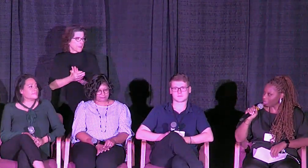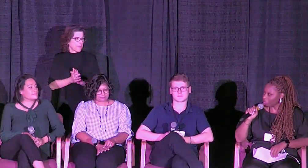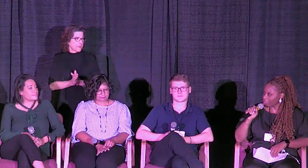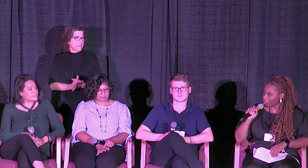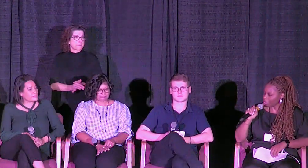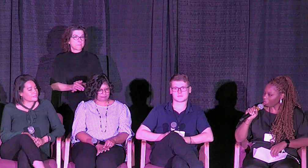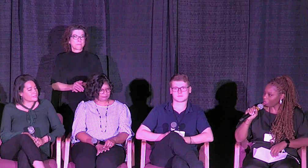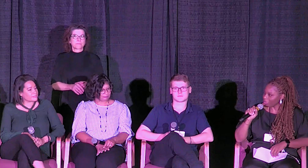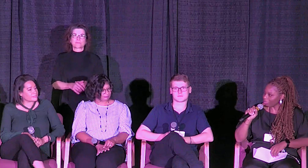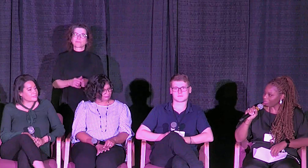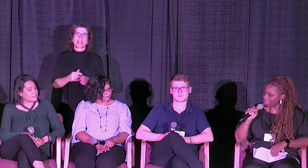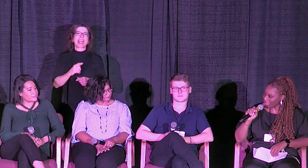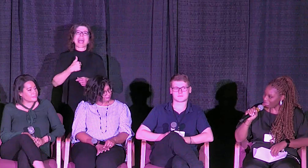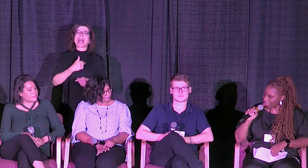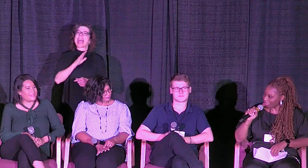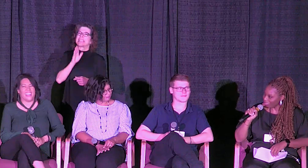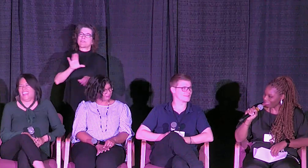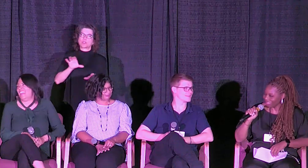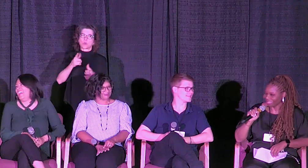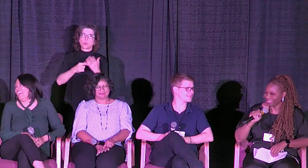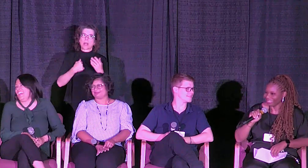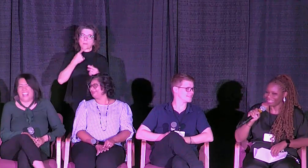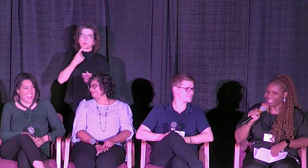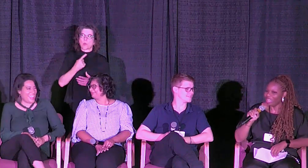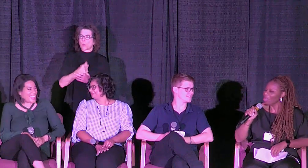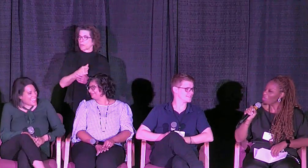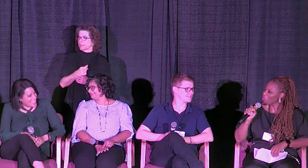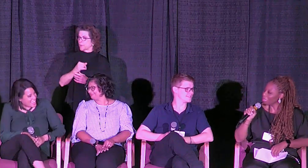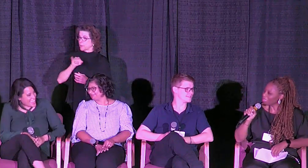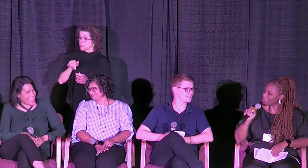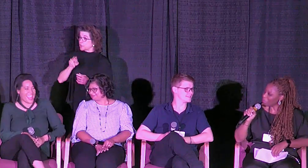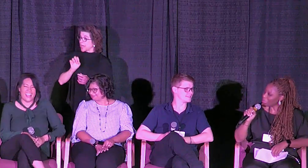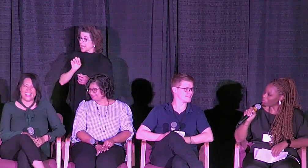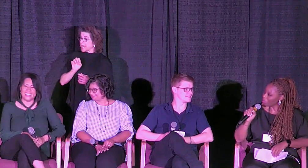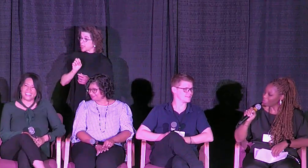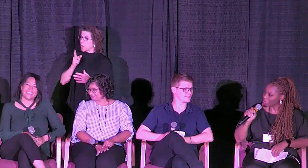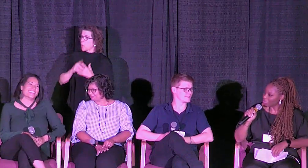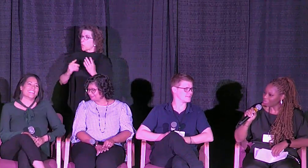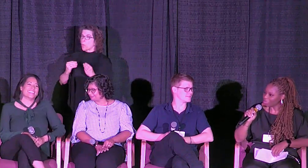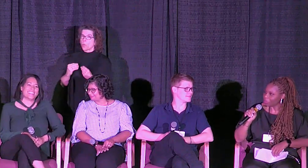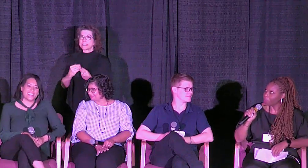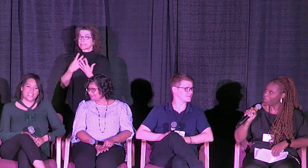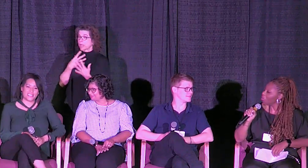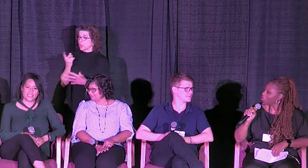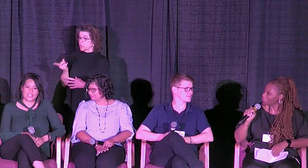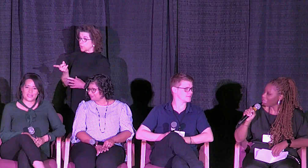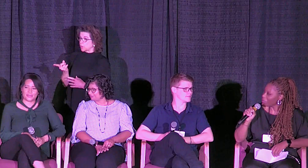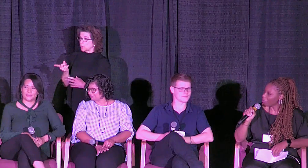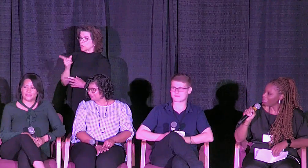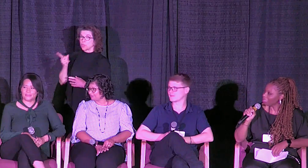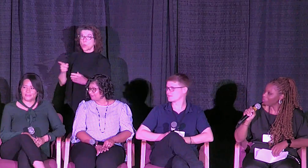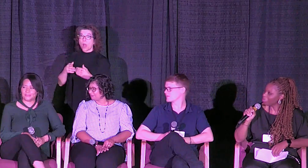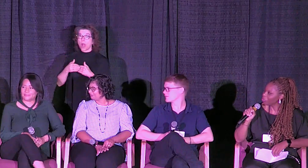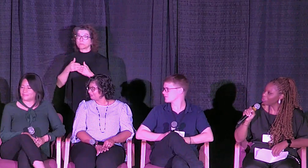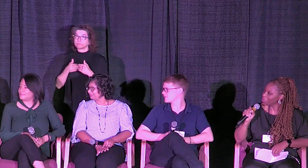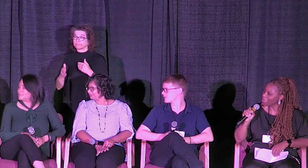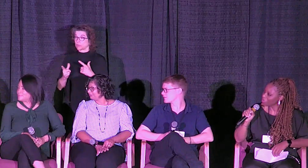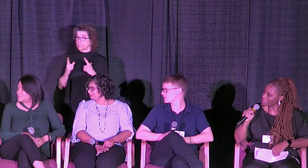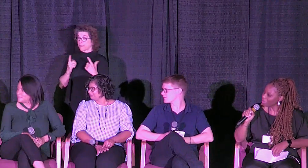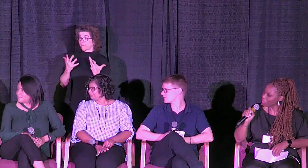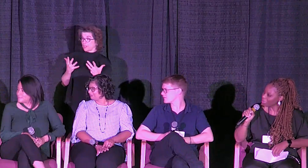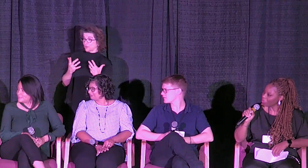So I never do what I'm told. So Jane, what inspired you then, because you're post-retirement? What inspired